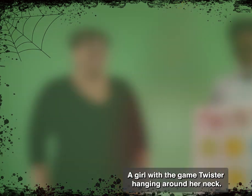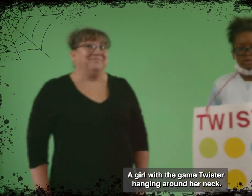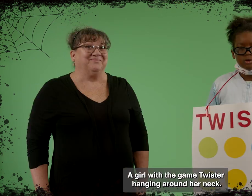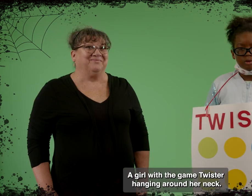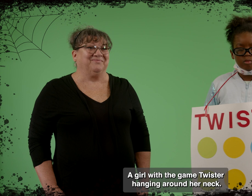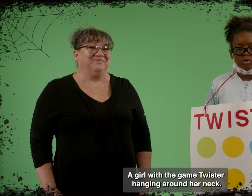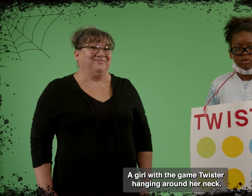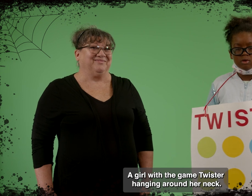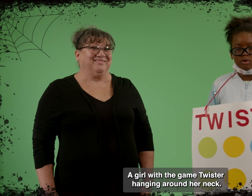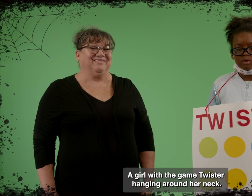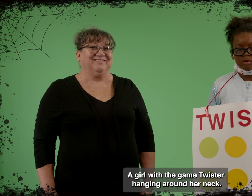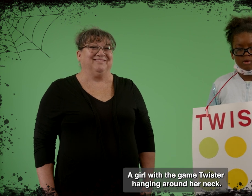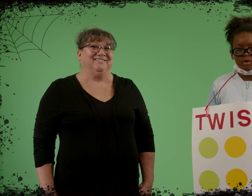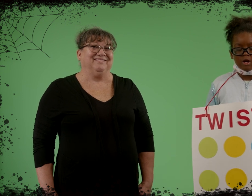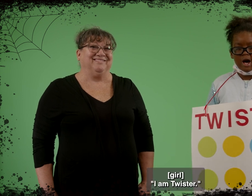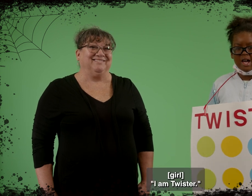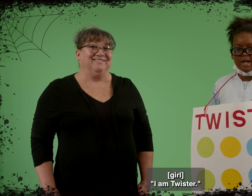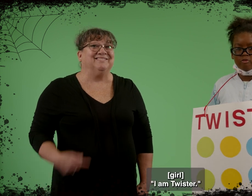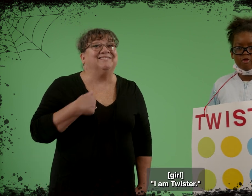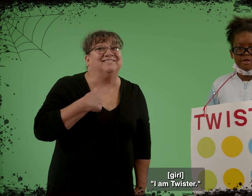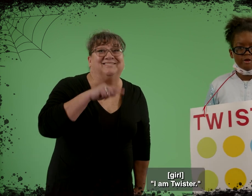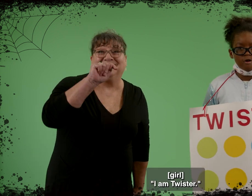the game Twister hanging around her neck. I am Twister.